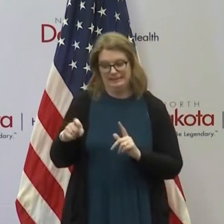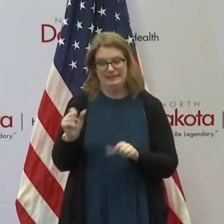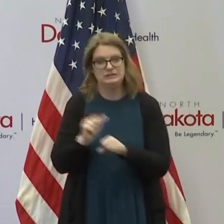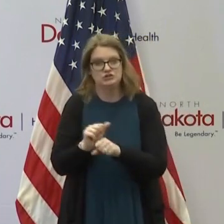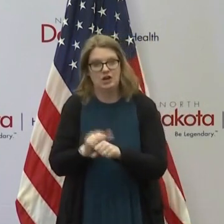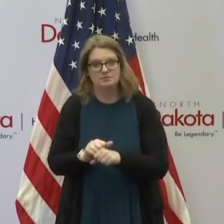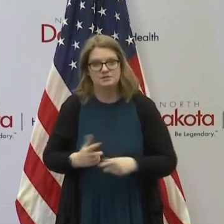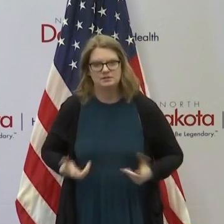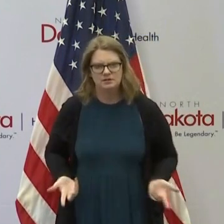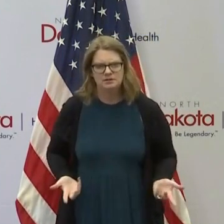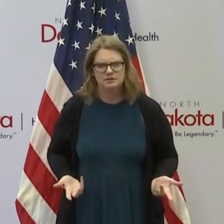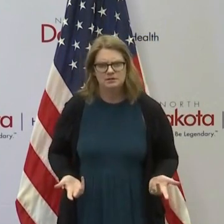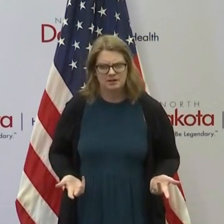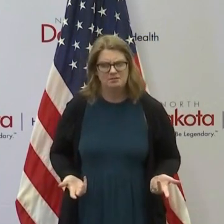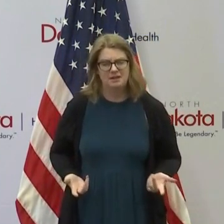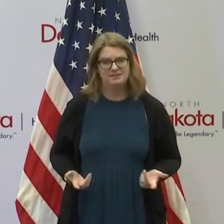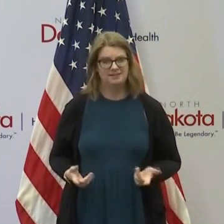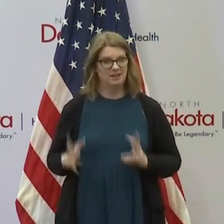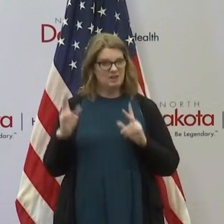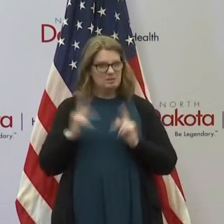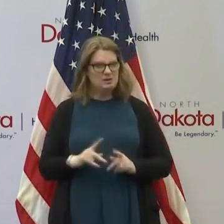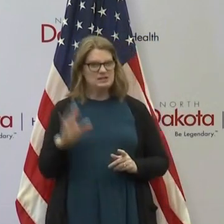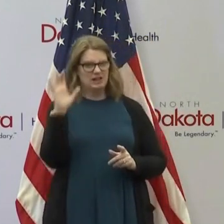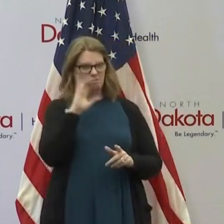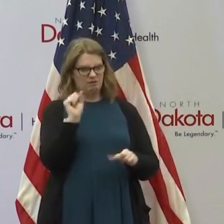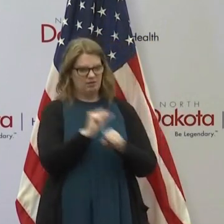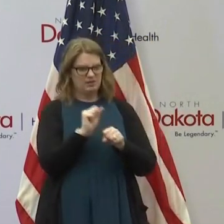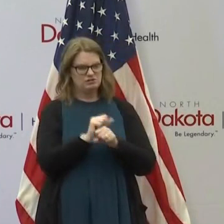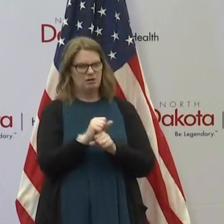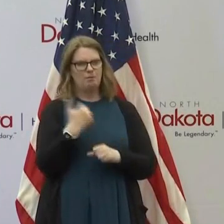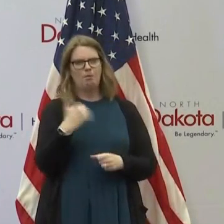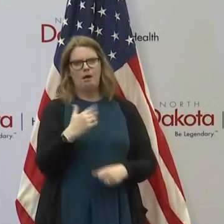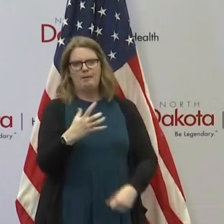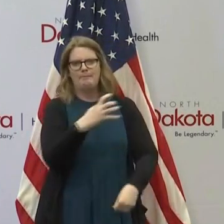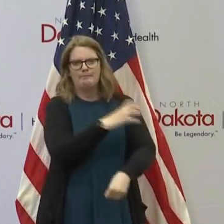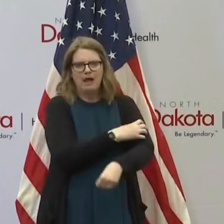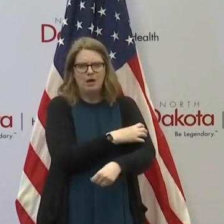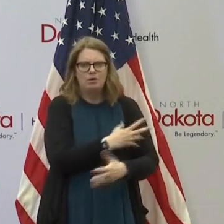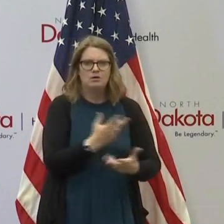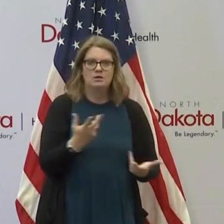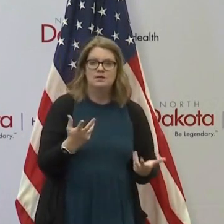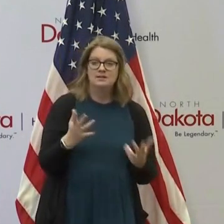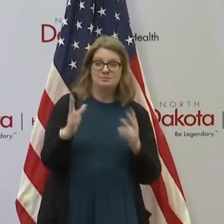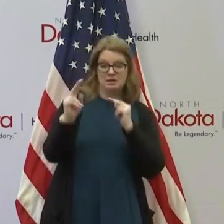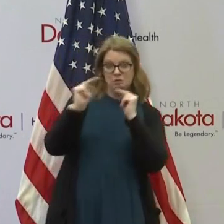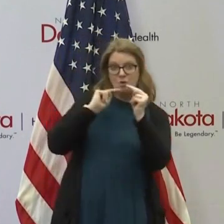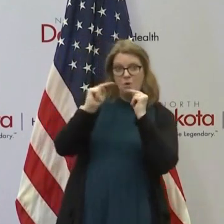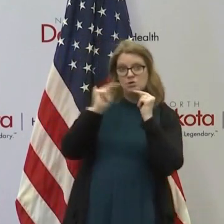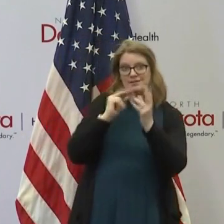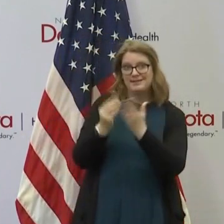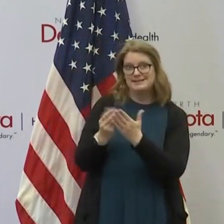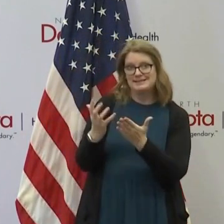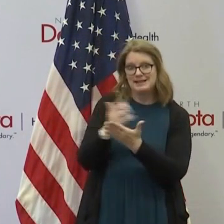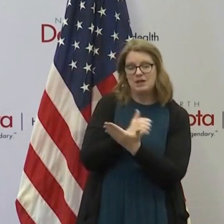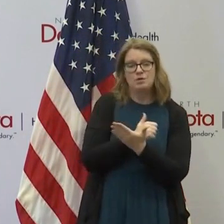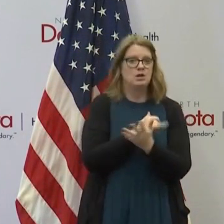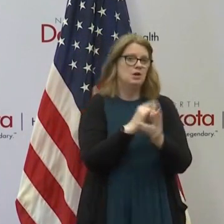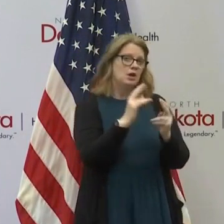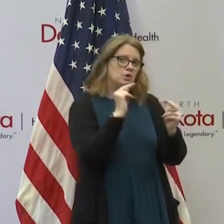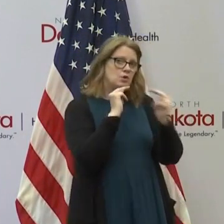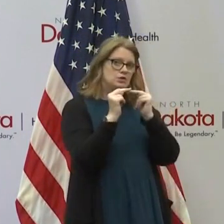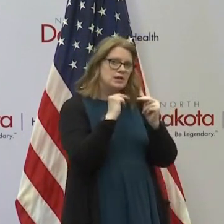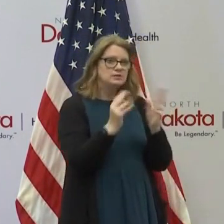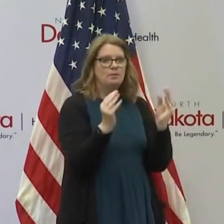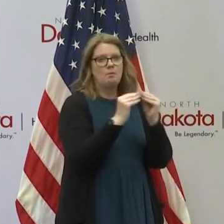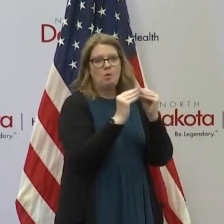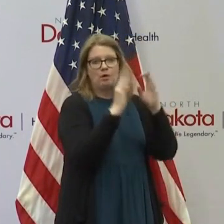mean, that gives this job seeker enormous amounts of power, whether it's negotiating their salaries, whether it's negotiating, I want to